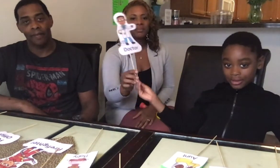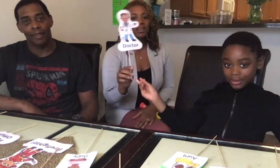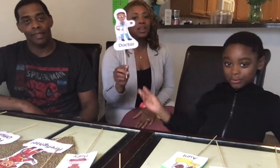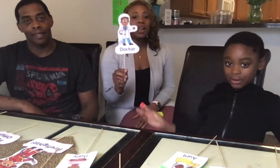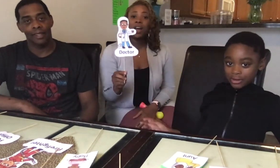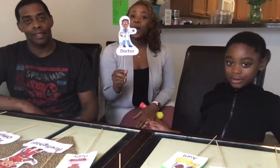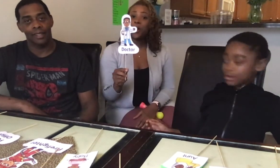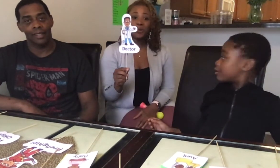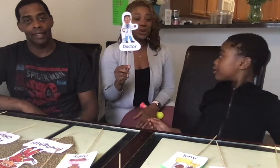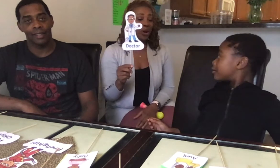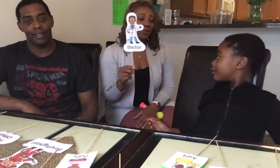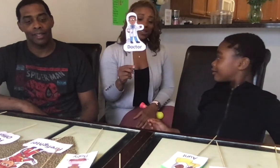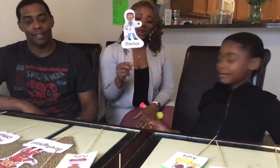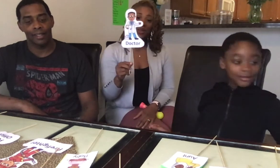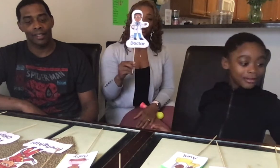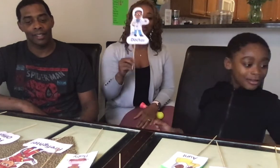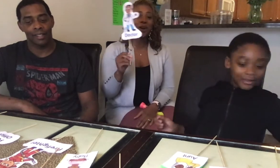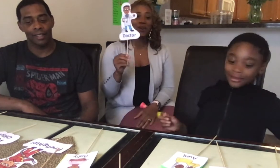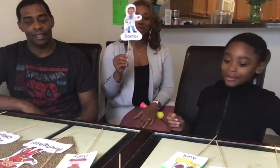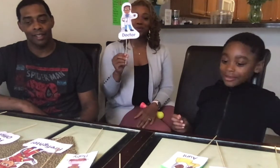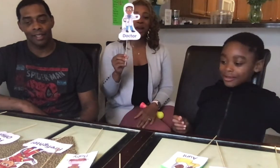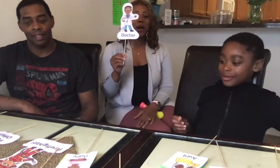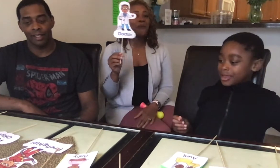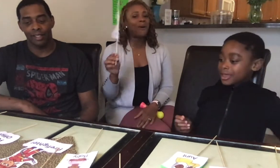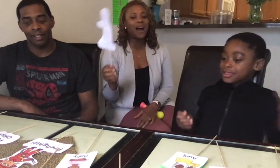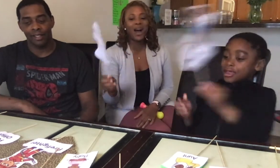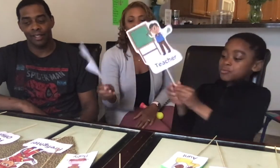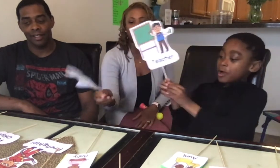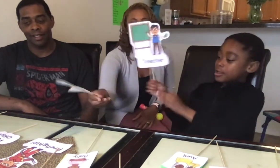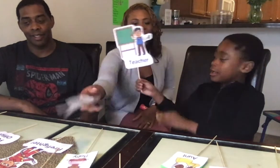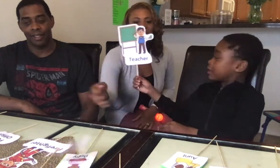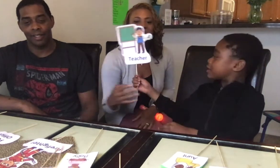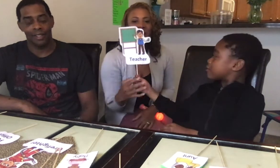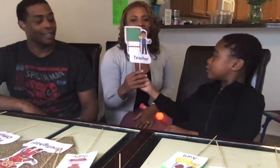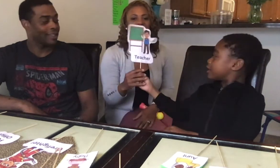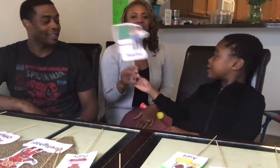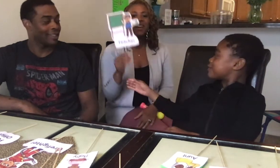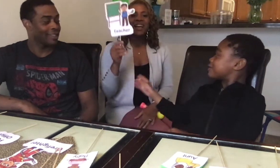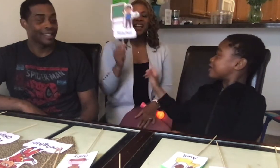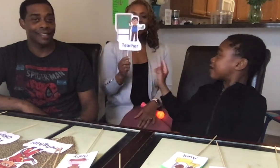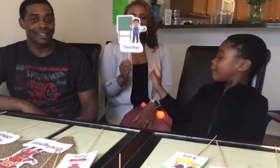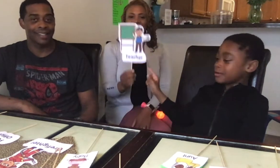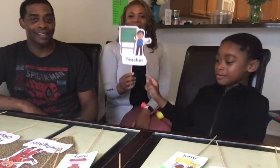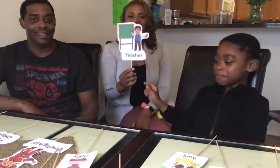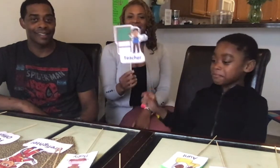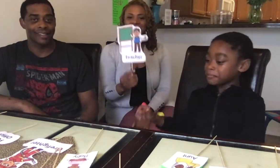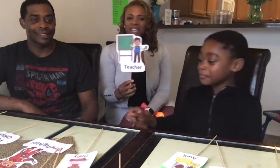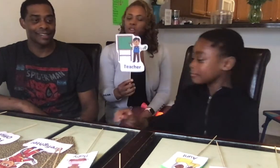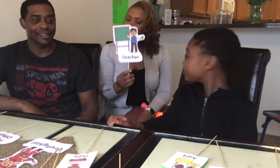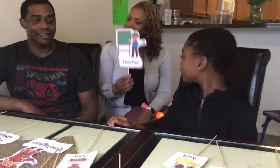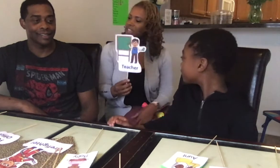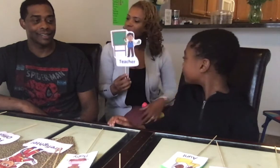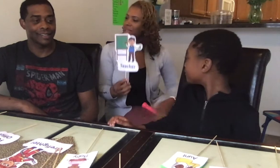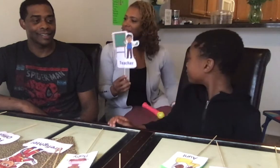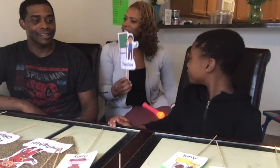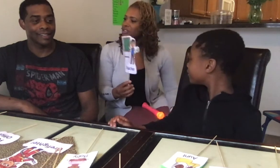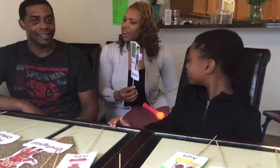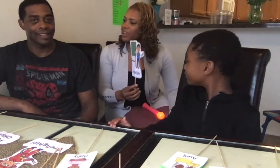one. Oh, no, sir. You're wrong as well. It's Womp, this one. womp, It's this womp. one. It's this one. It's The that sign is you would think you would get this right. Your wife